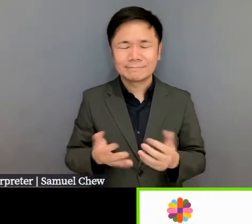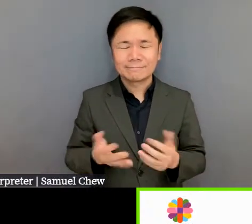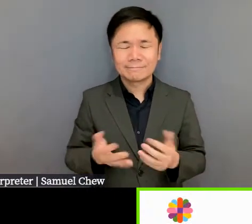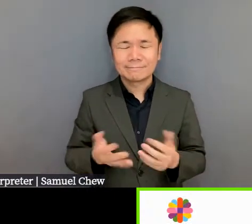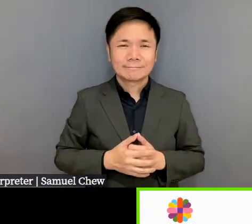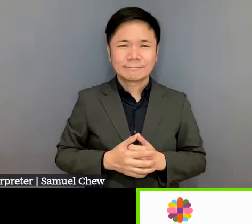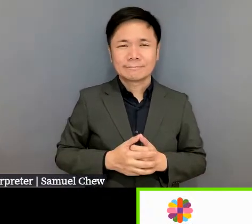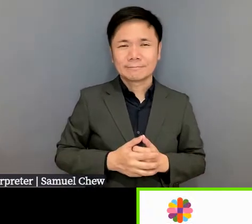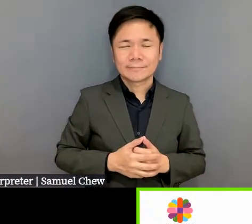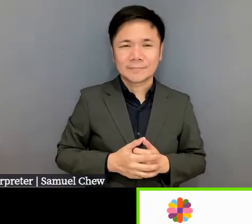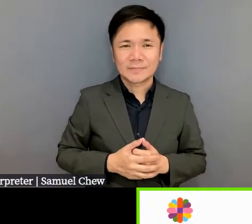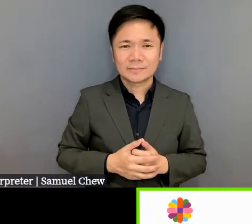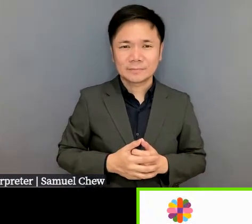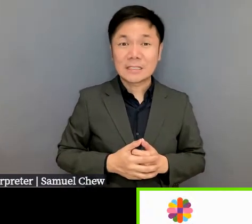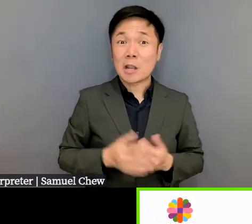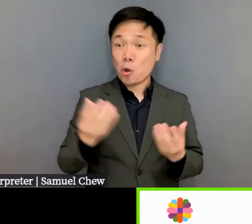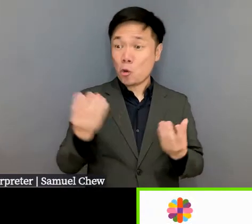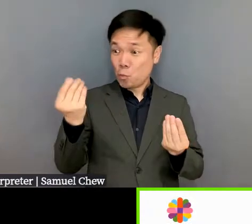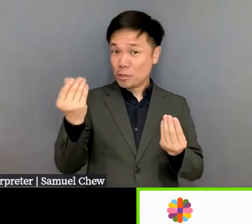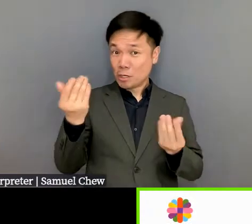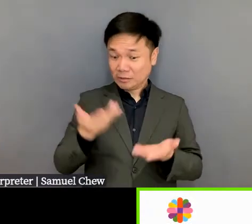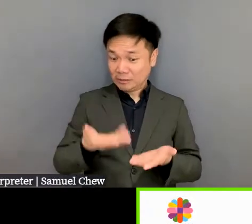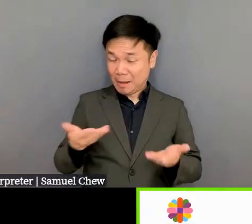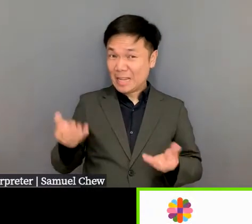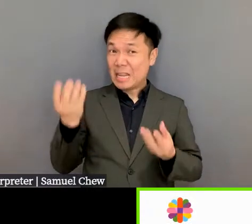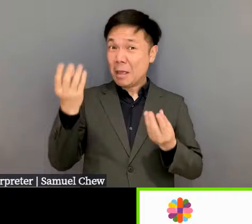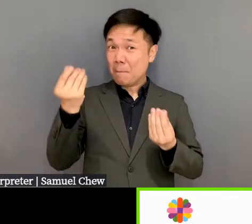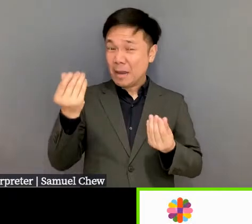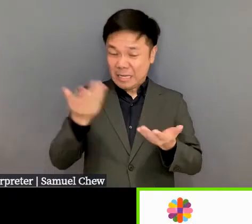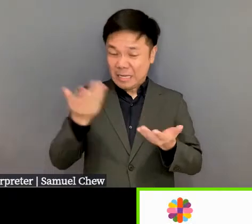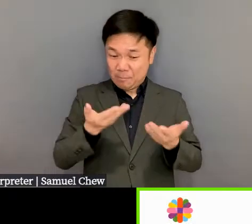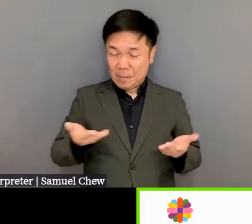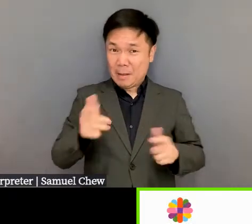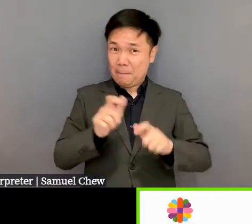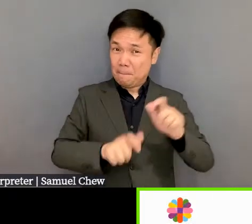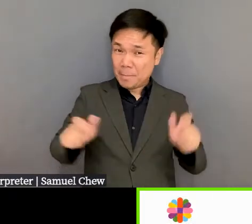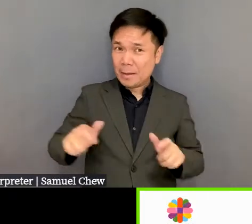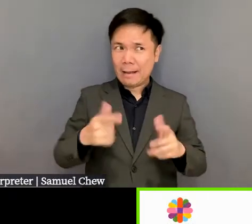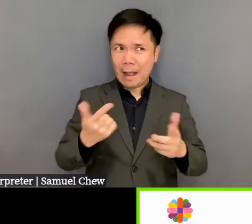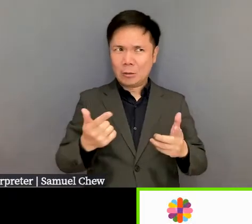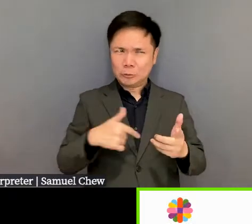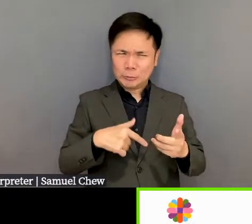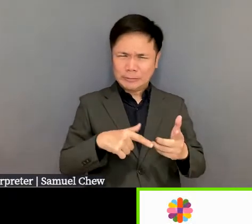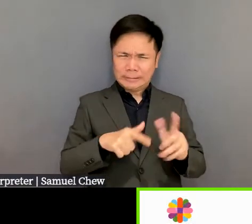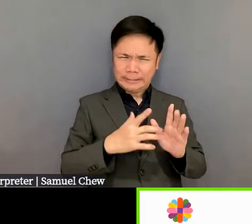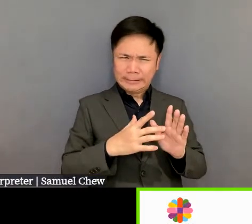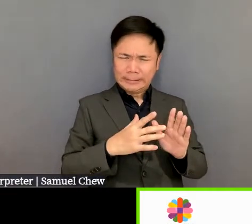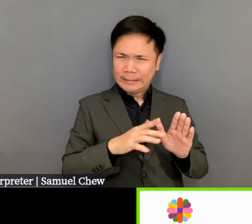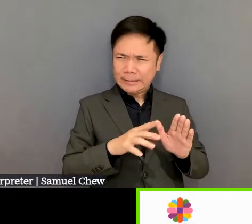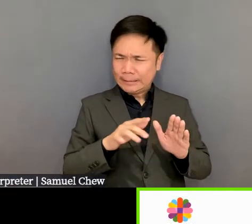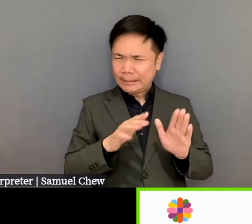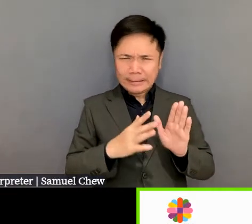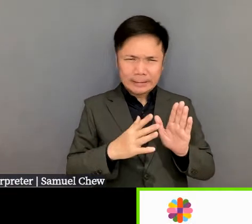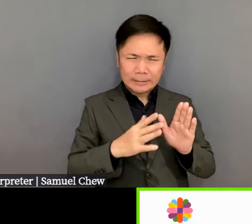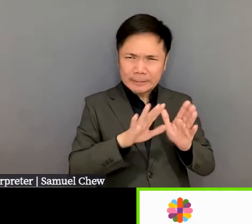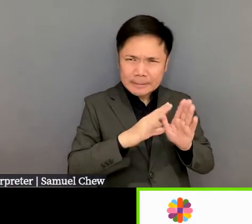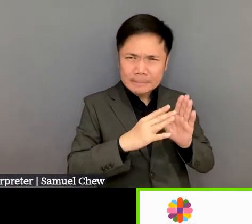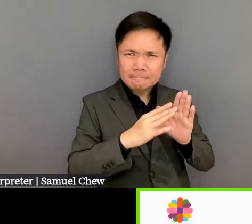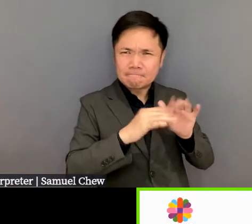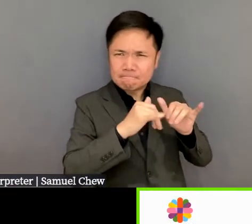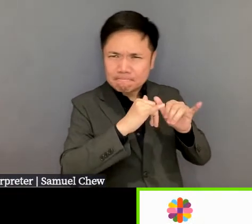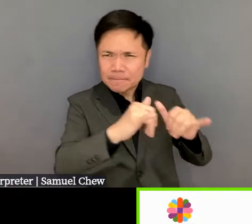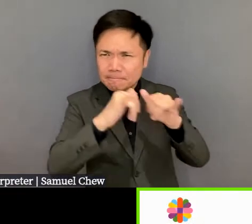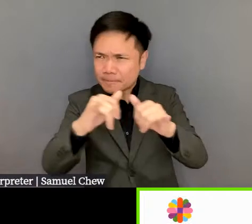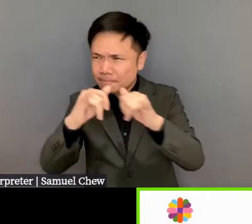for resources, both financial and human, and whether you've managed to secure any kinds of